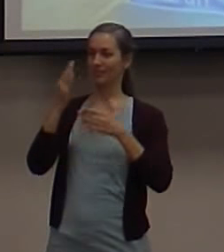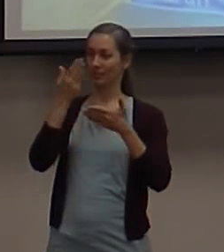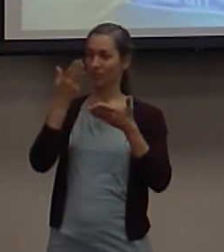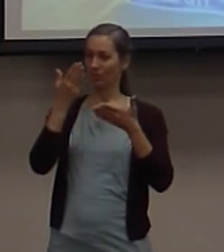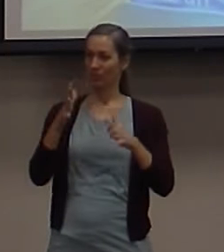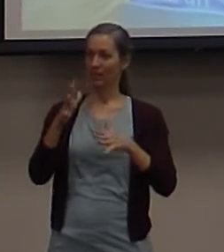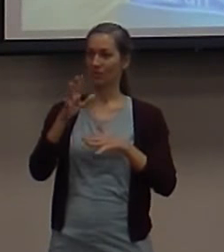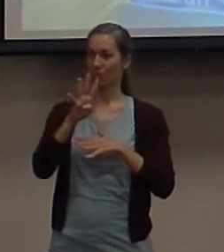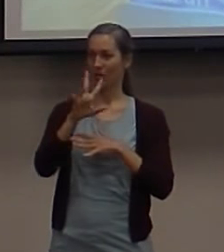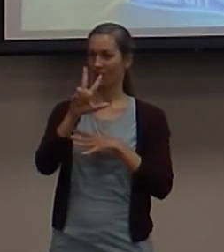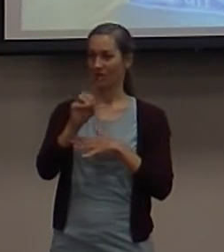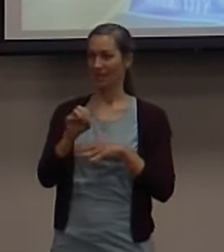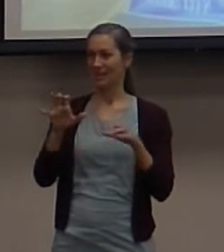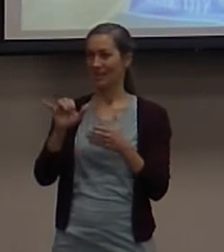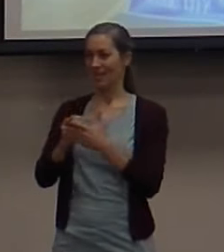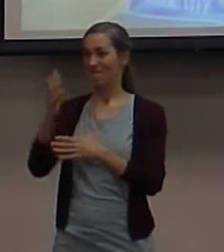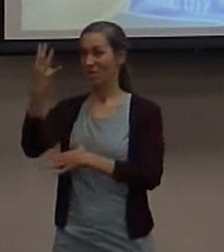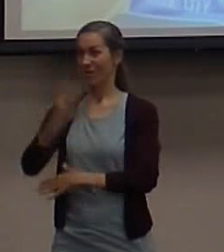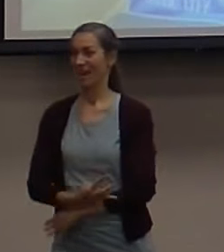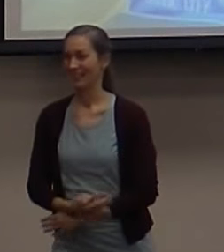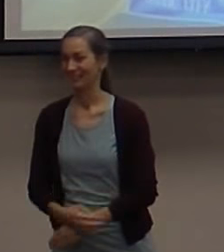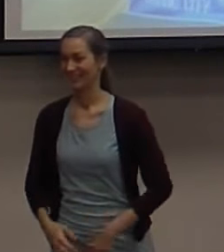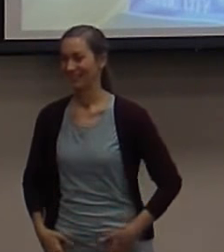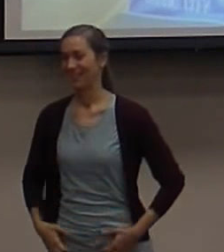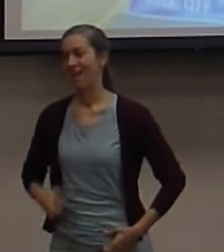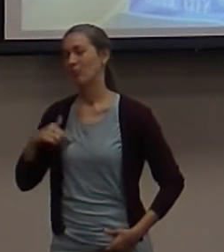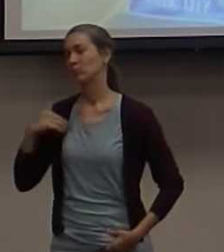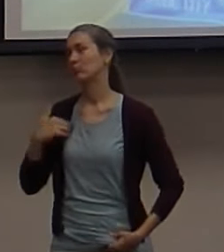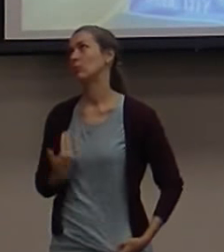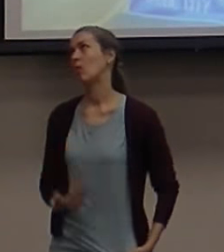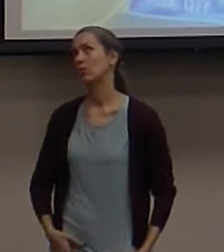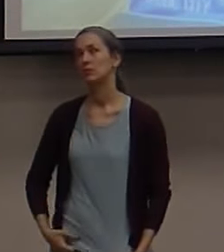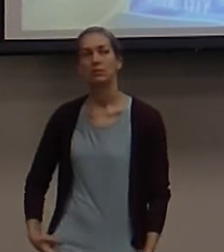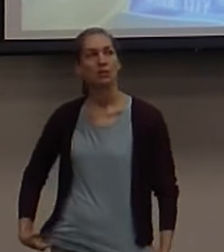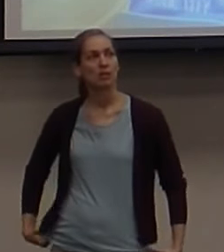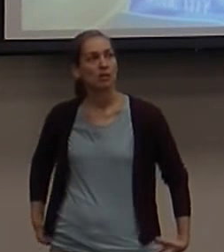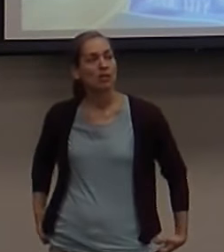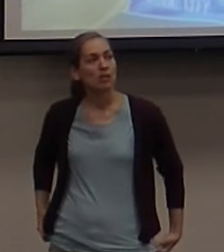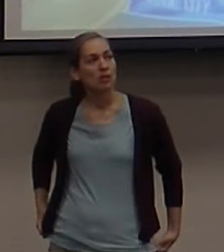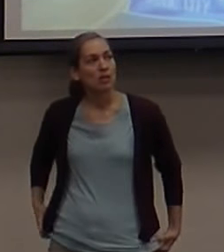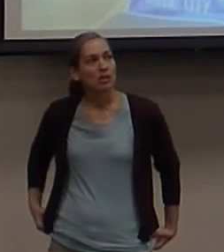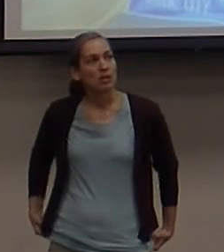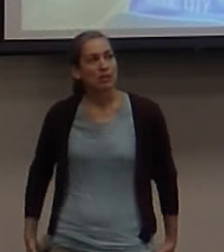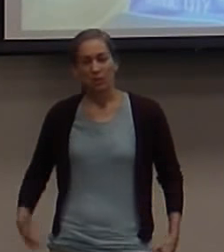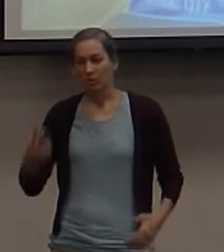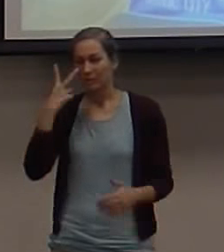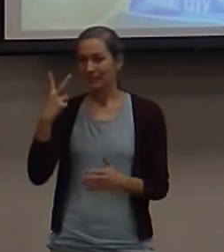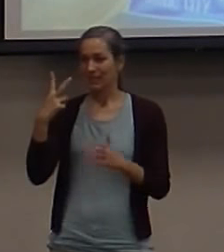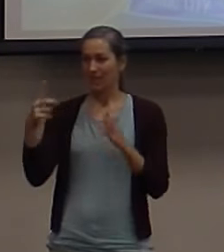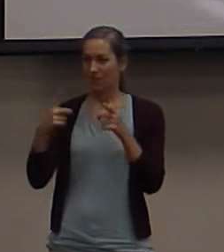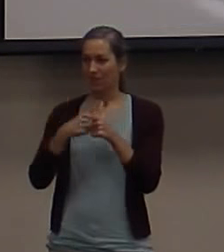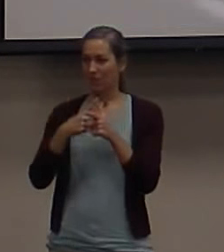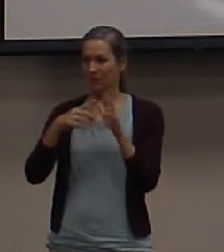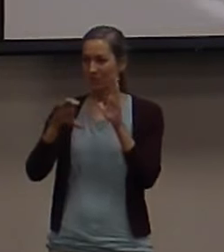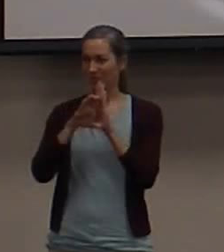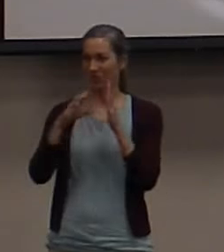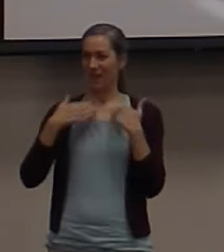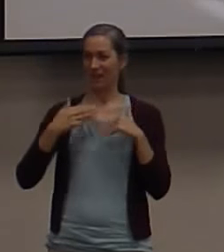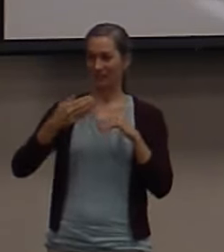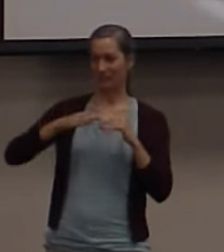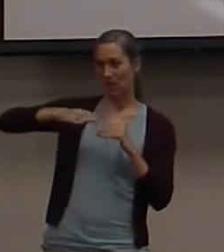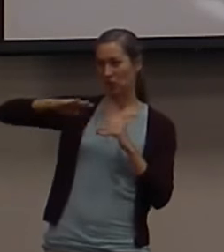was exhausted. I don't know if you noticed on the first slide, it showed several stairs going up from the street and then